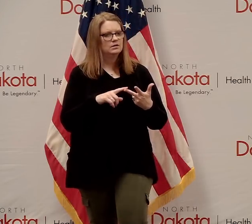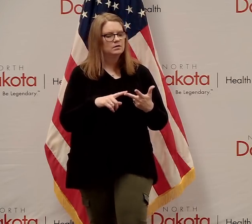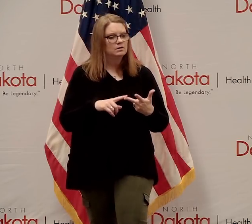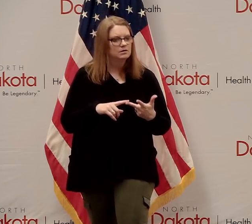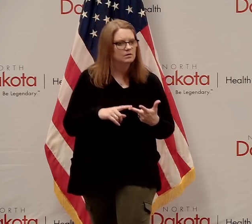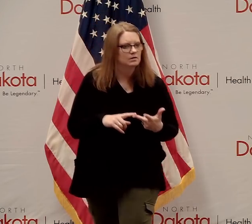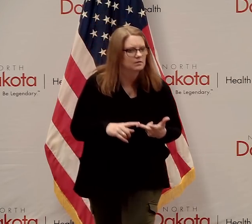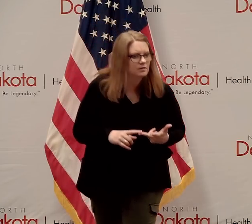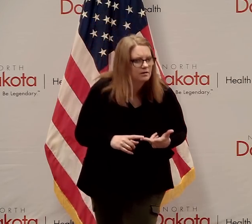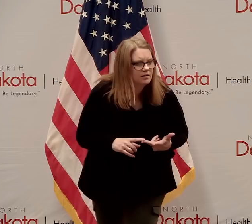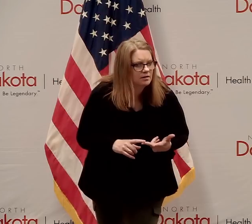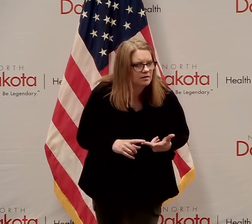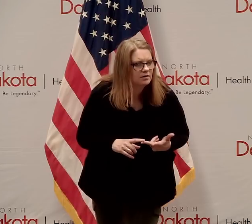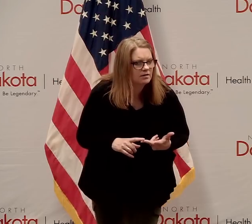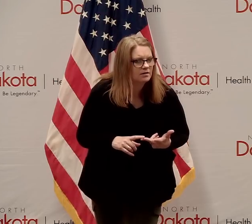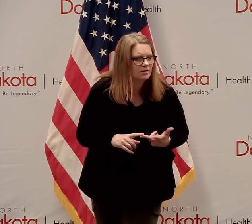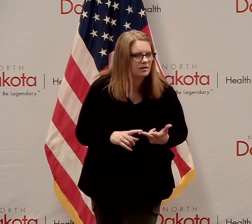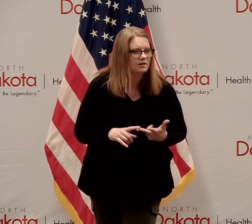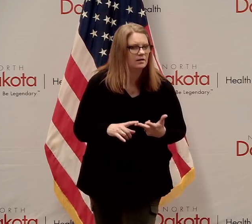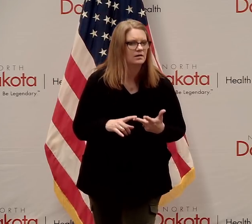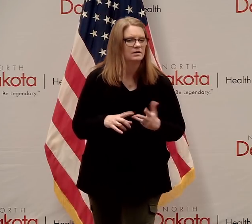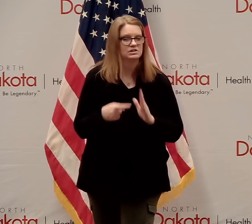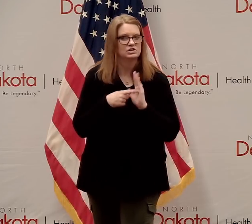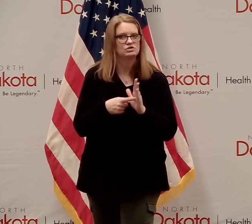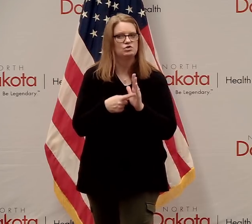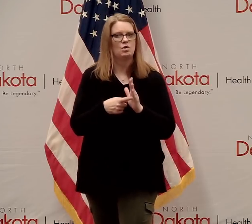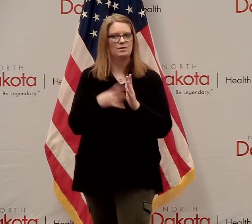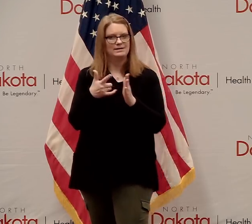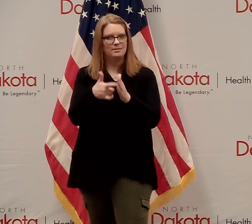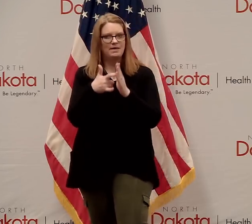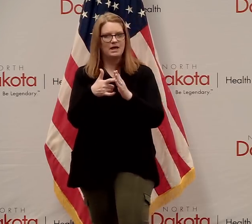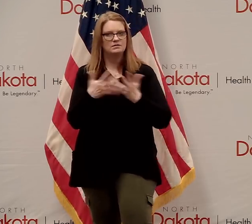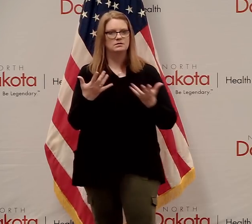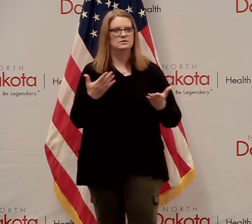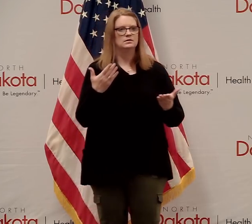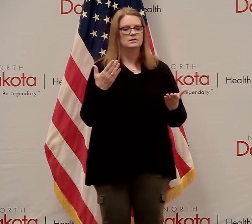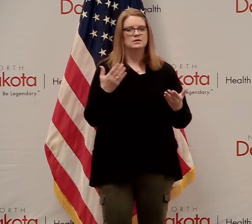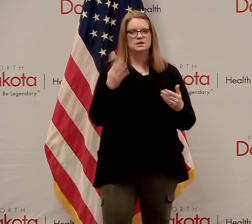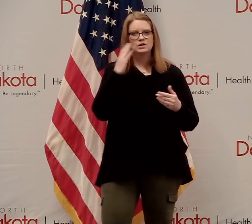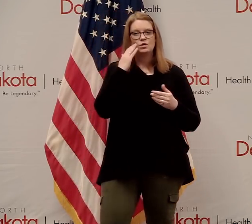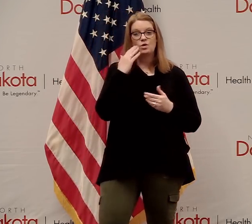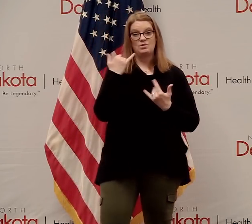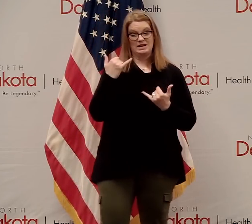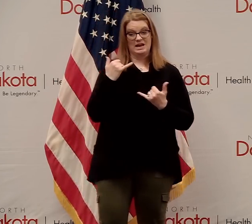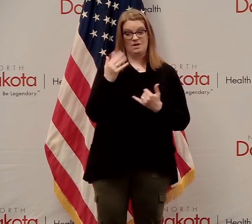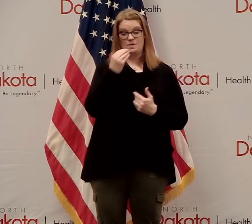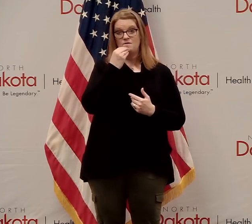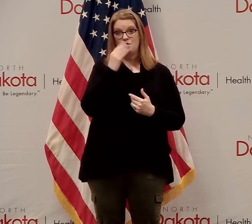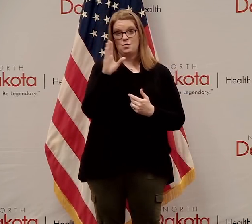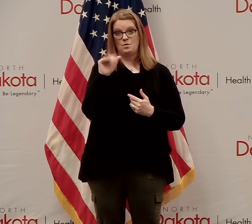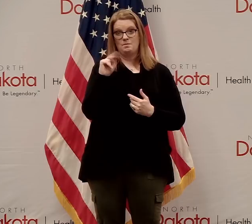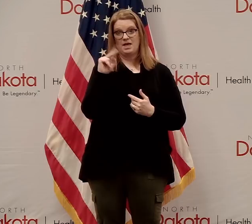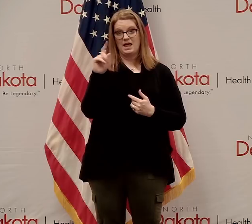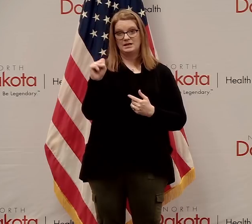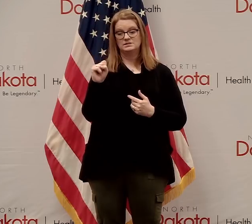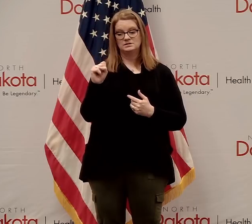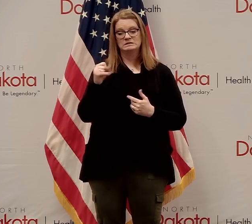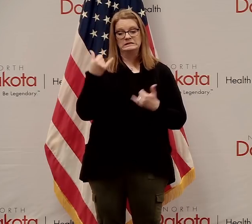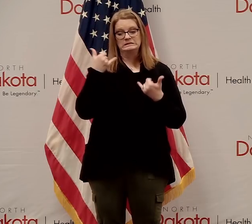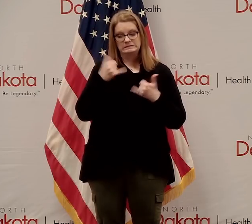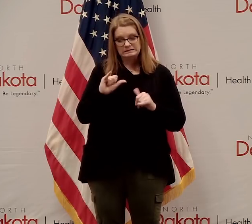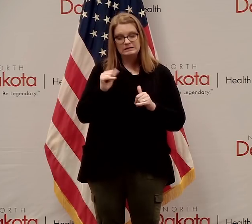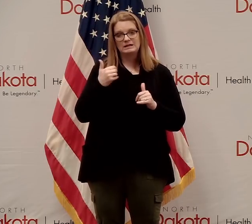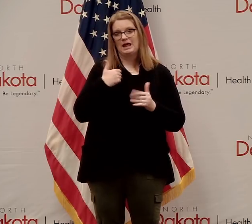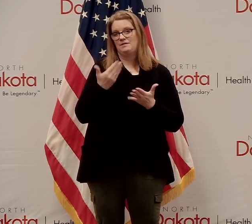Indicative of growing demand then? Well, I think you've probably seen the reports that the food banks right now still have supplies,